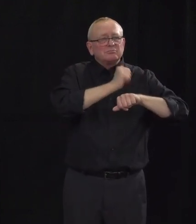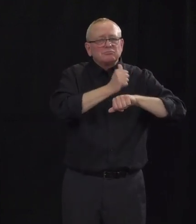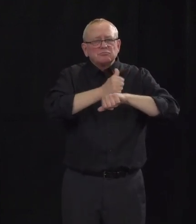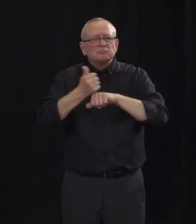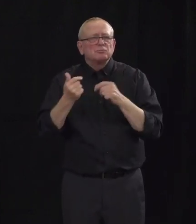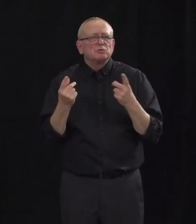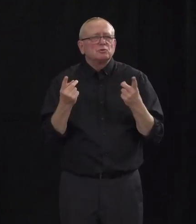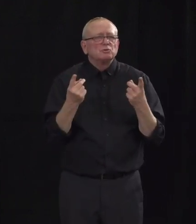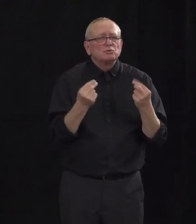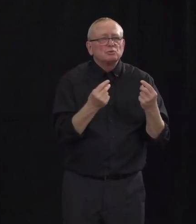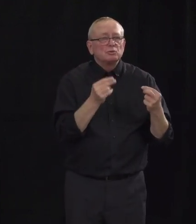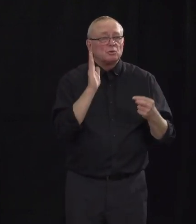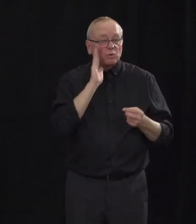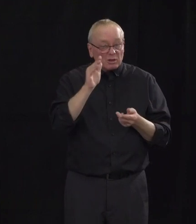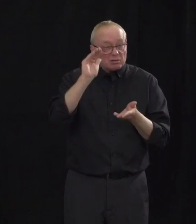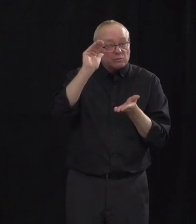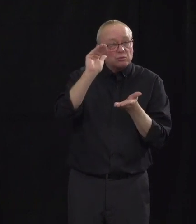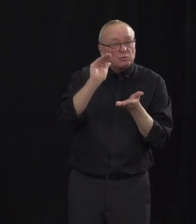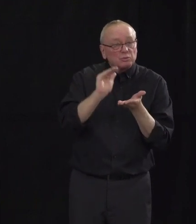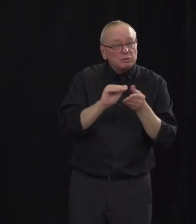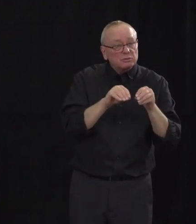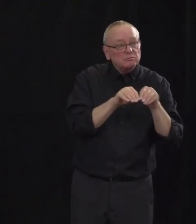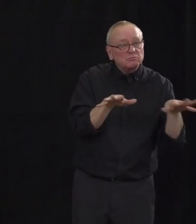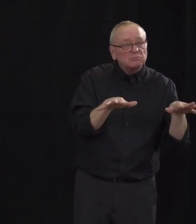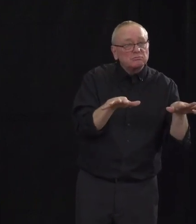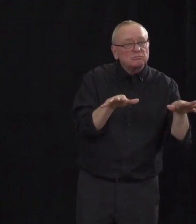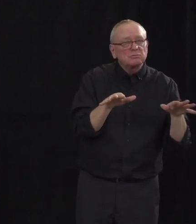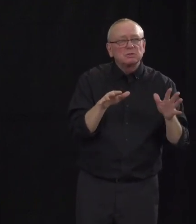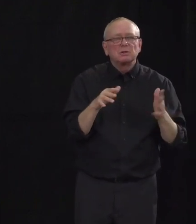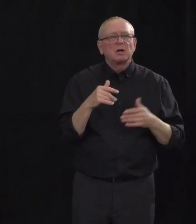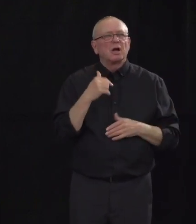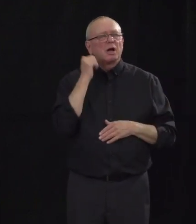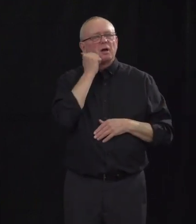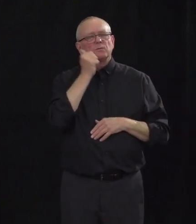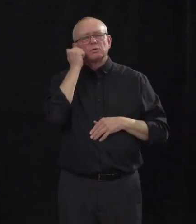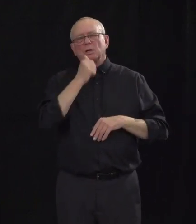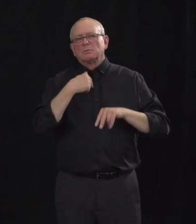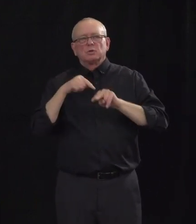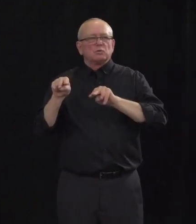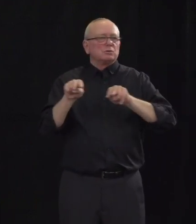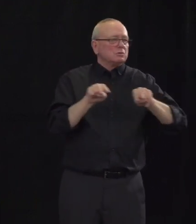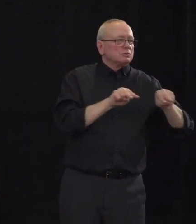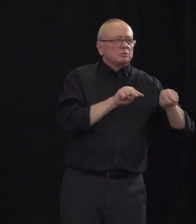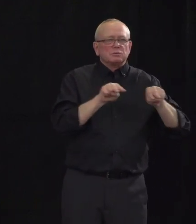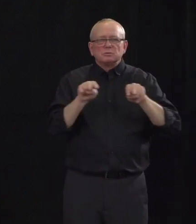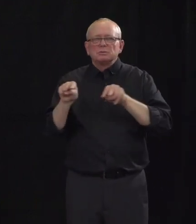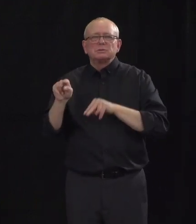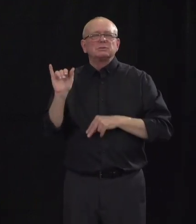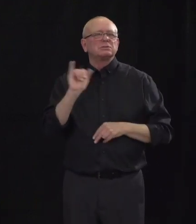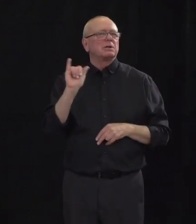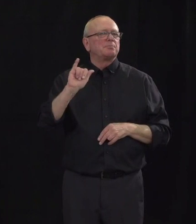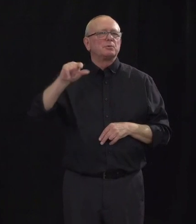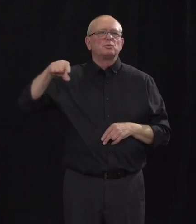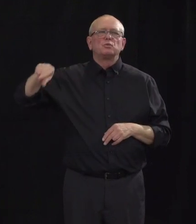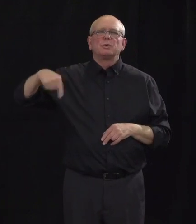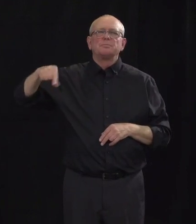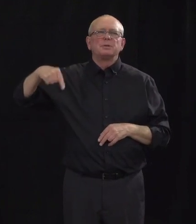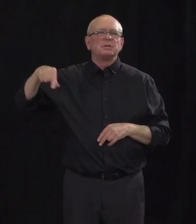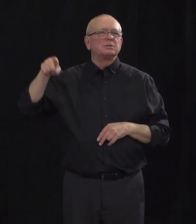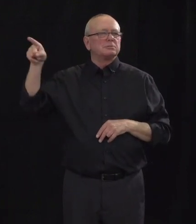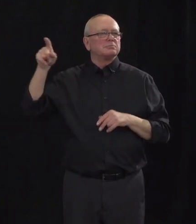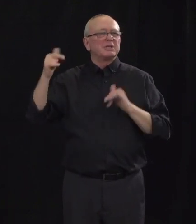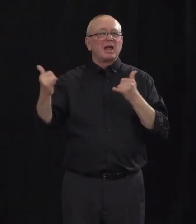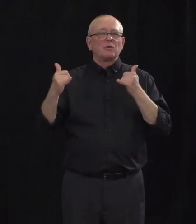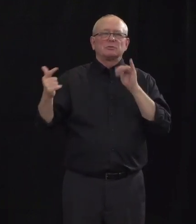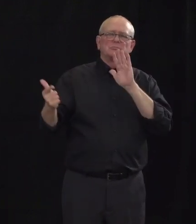also seen some other provinces, such as Quebec, really ban all gatherings, so not just limiting a number, but essentially saying no one can gather